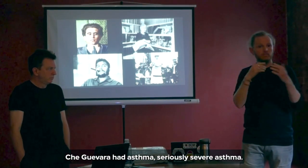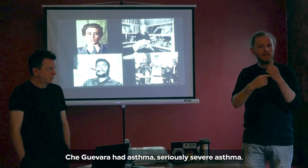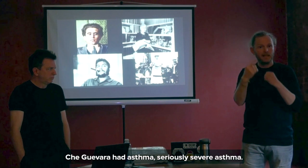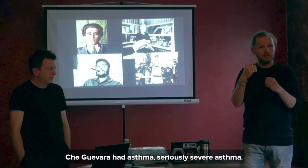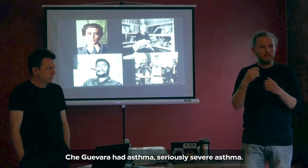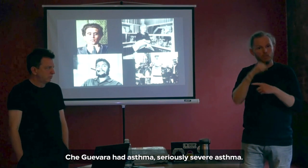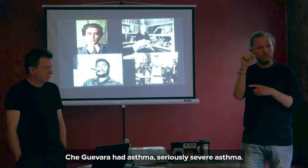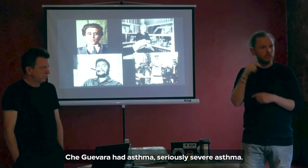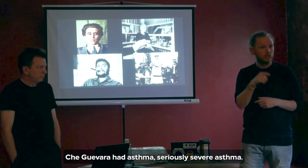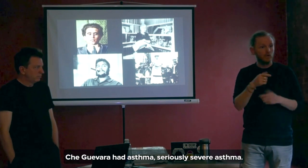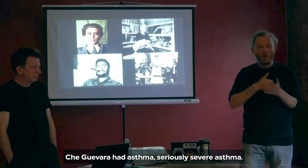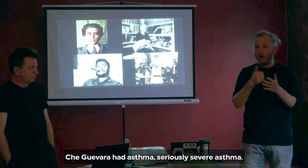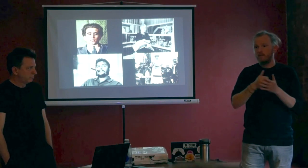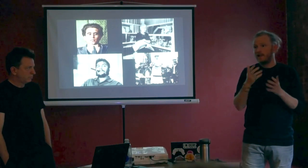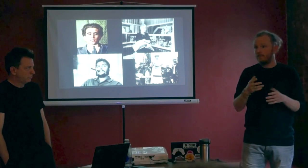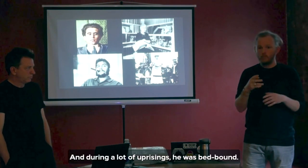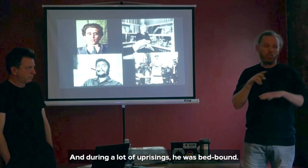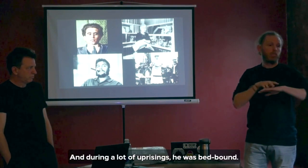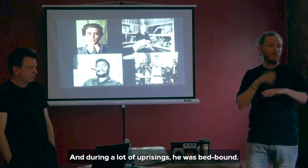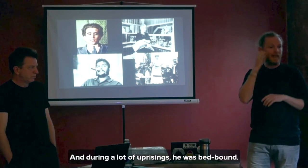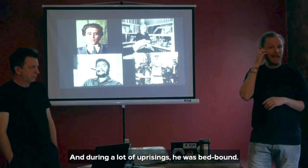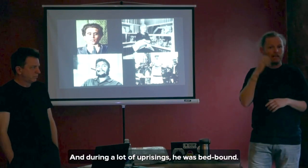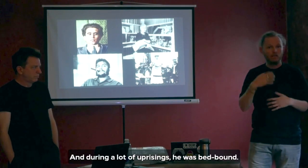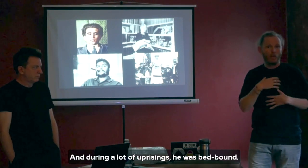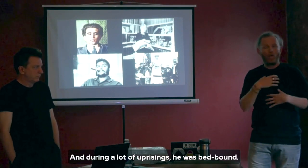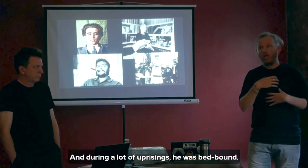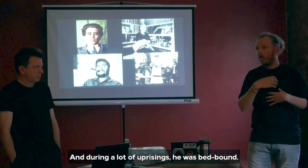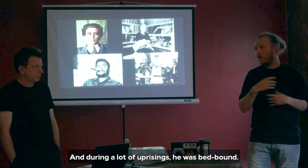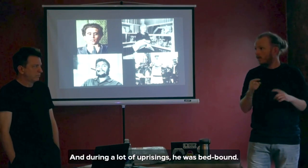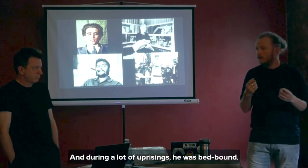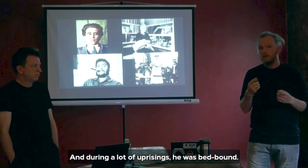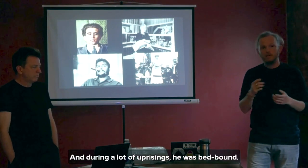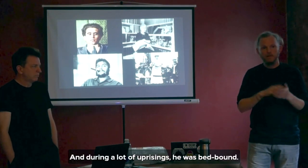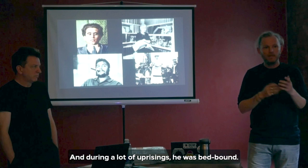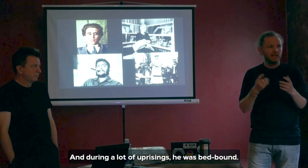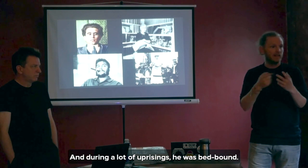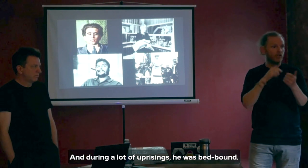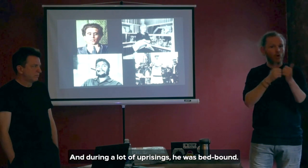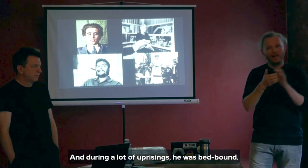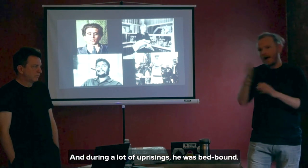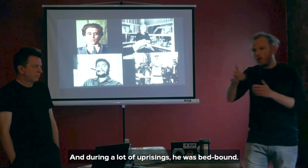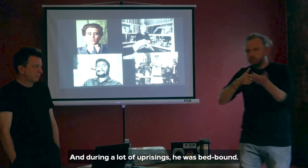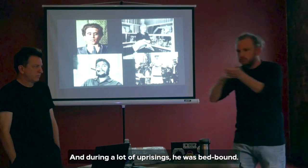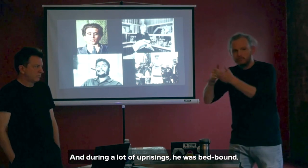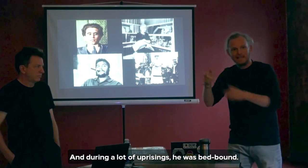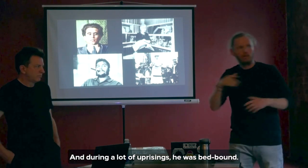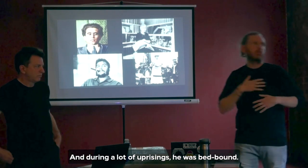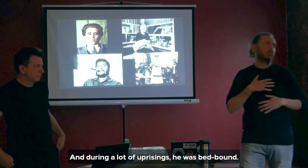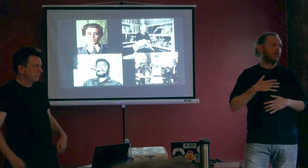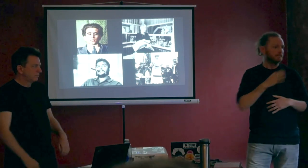asthma, and during a lot of uprisings he was bedbound,